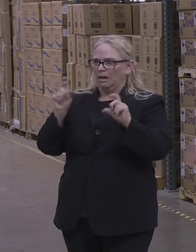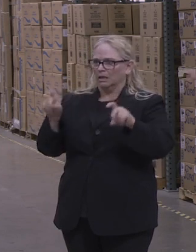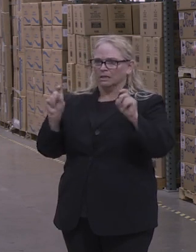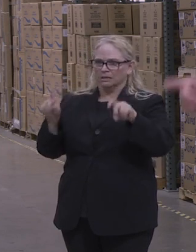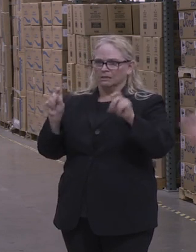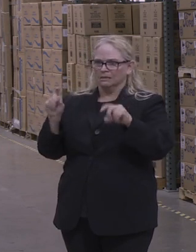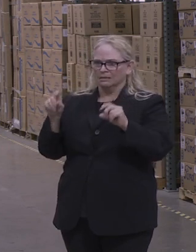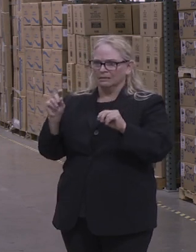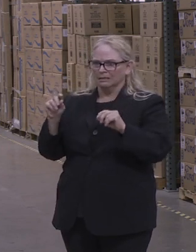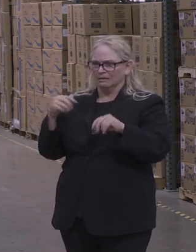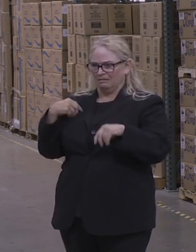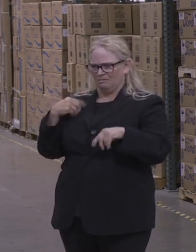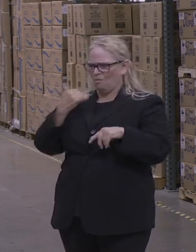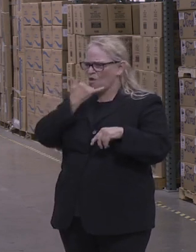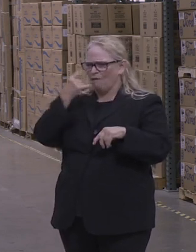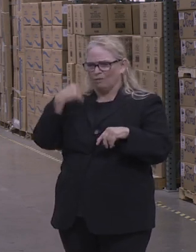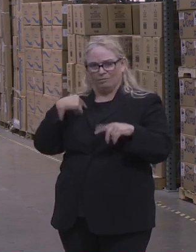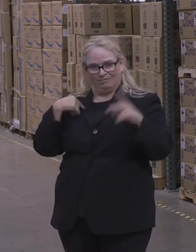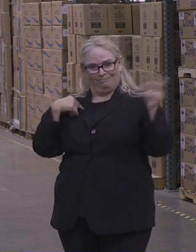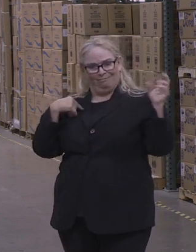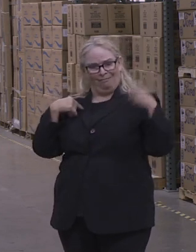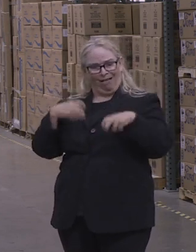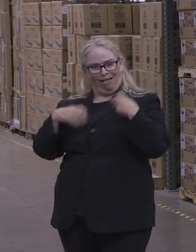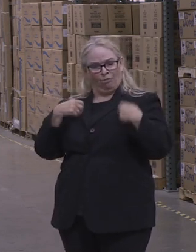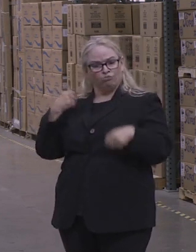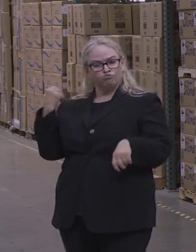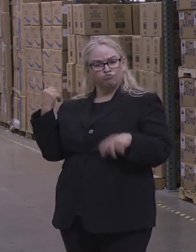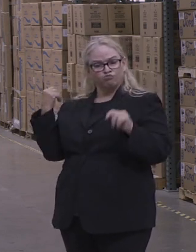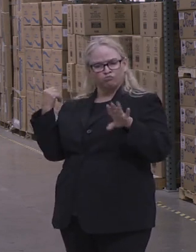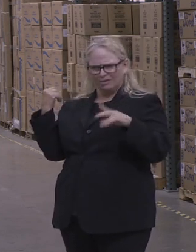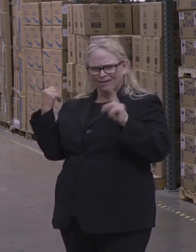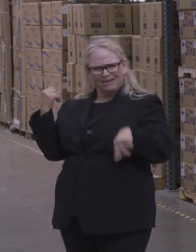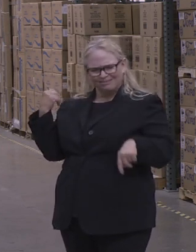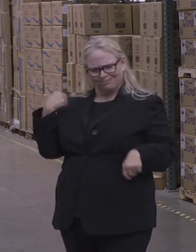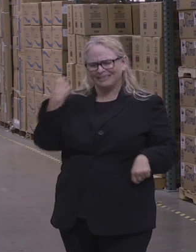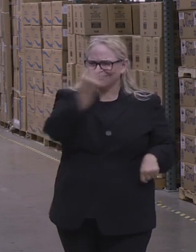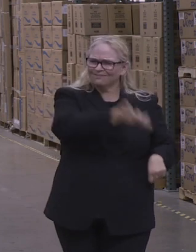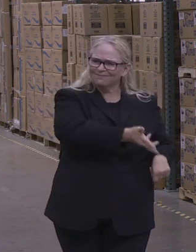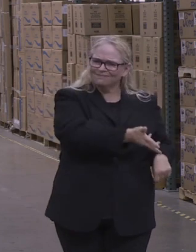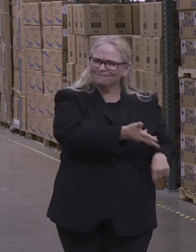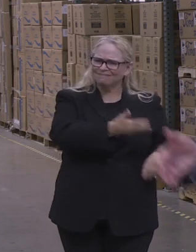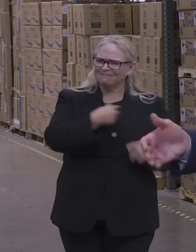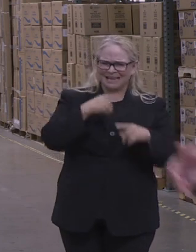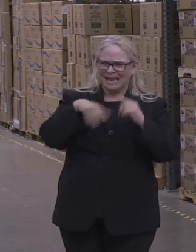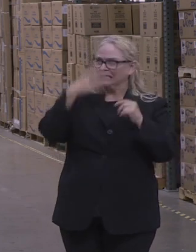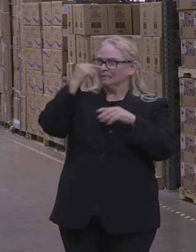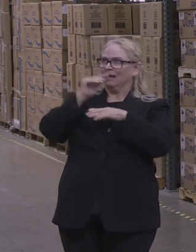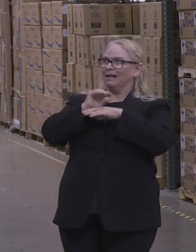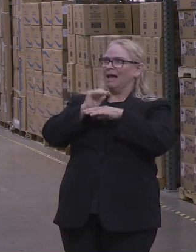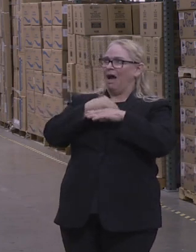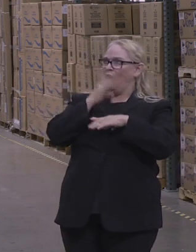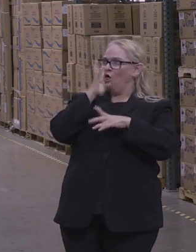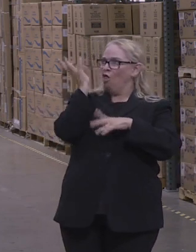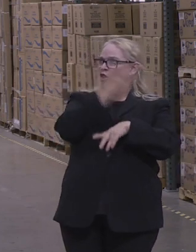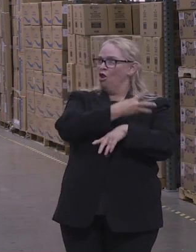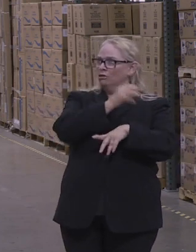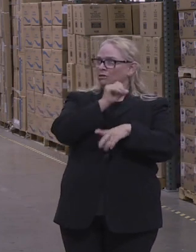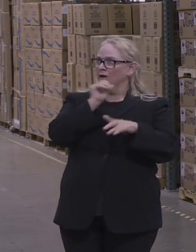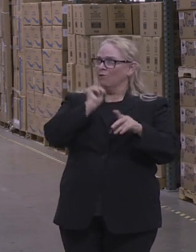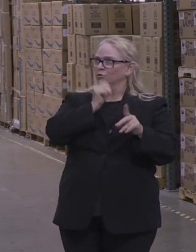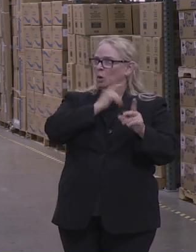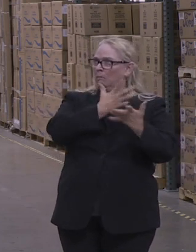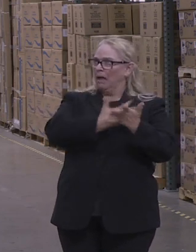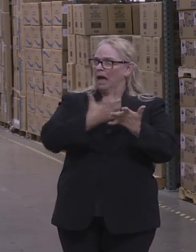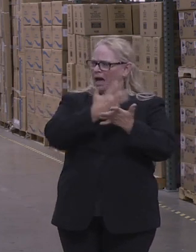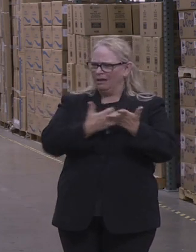California and not helped American citizens in real need. I wouldn't have been able to sleep well at night. I don't know many people could, and still meet